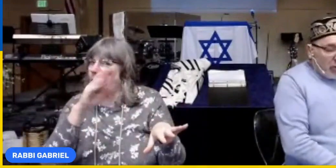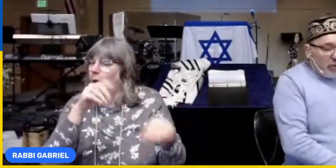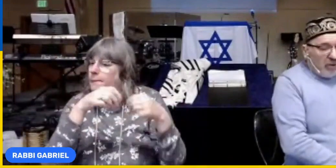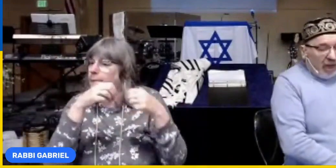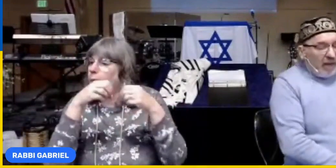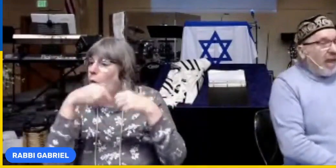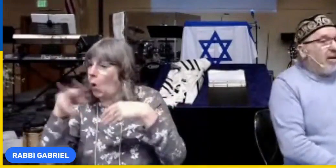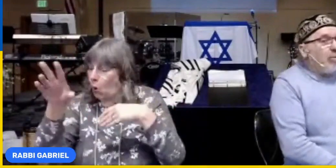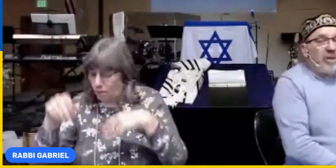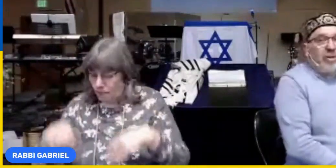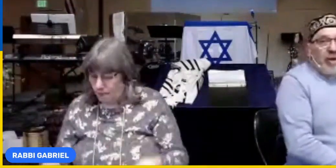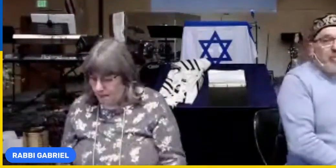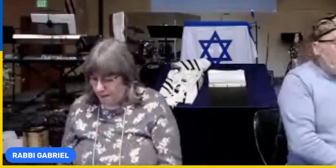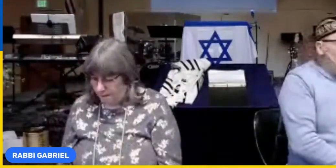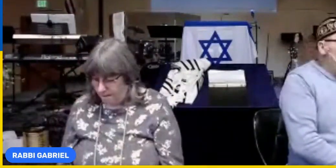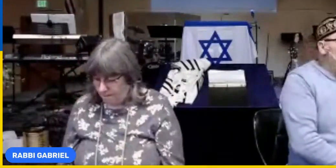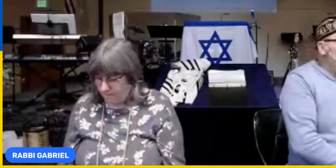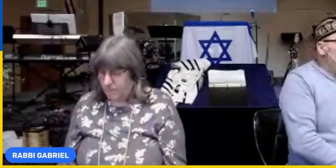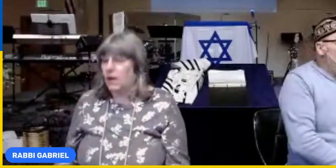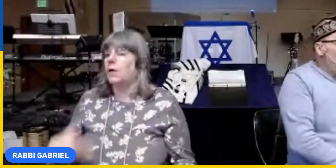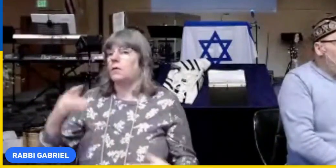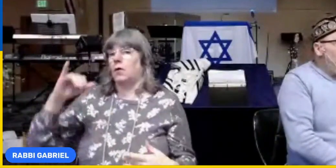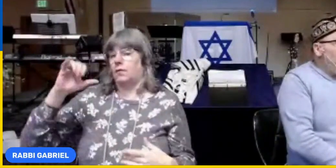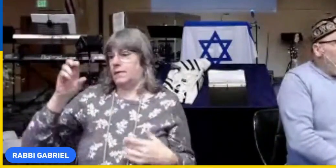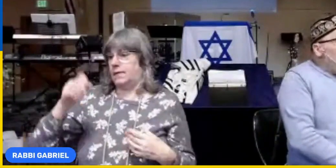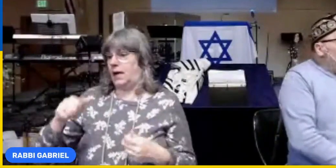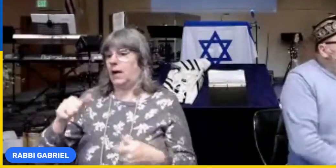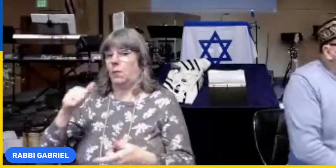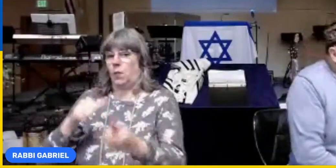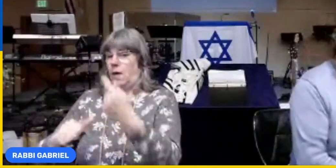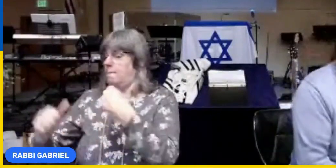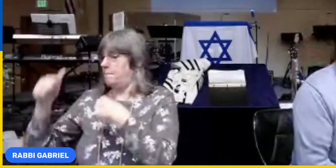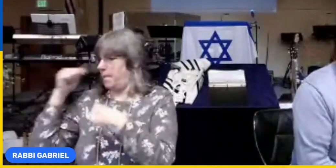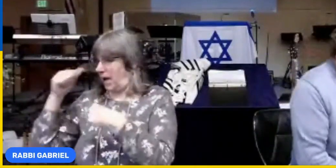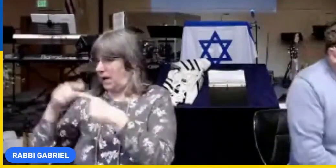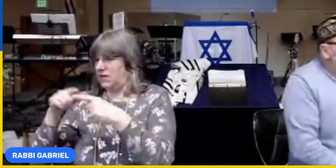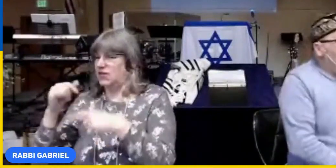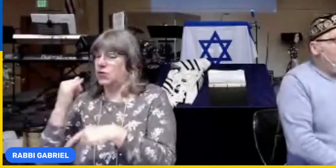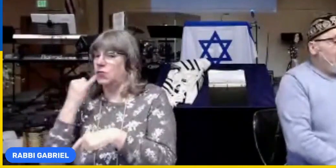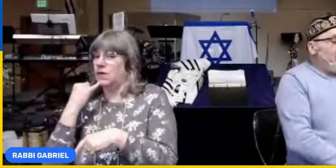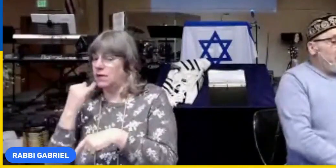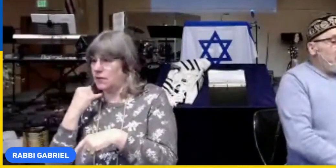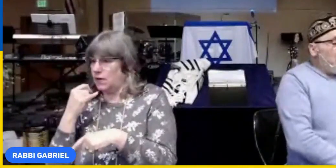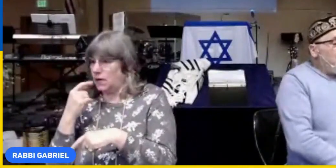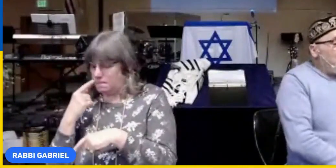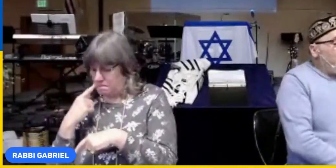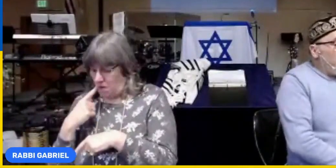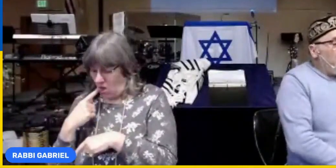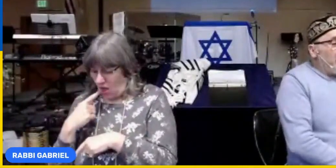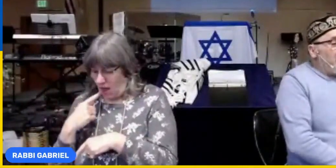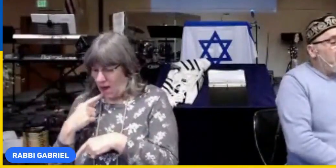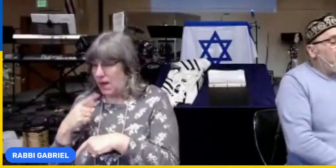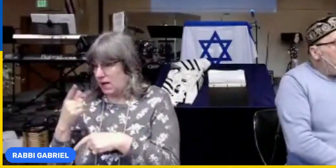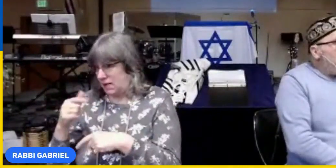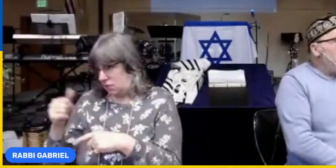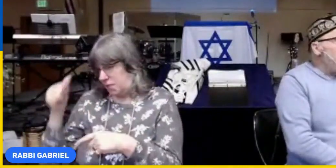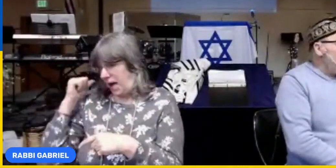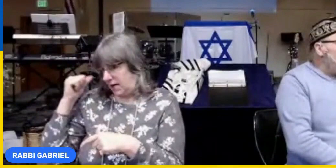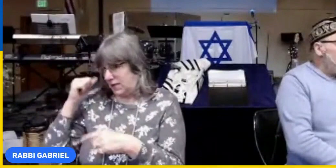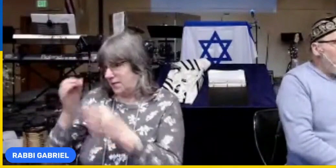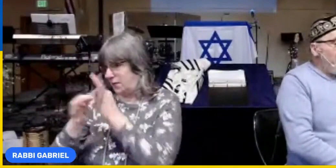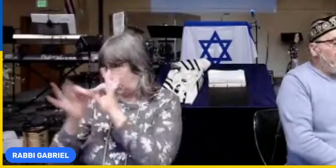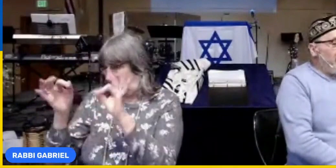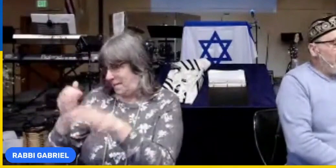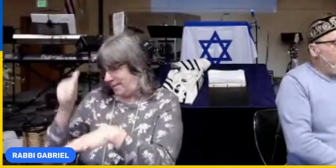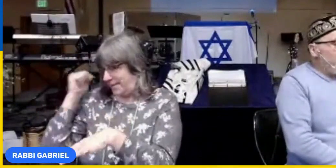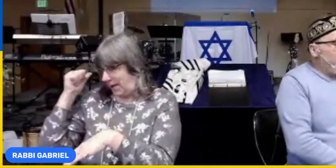Jacob then returned to Canaan with great possessions. The story occurred again with Joseph going into Egypt